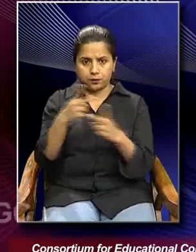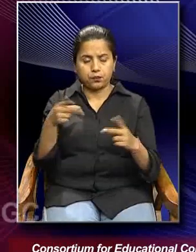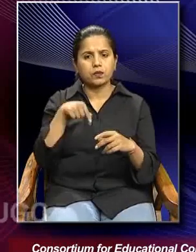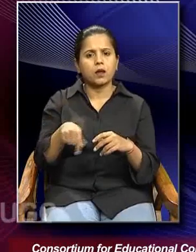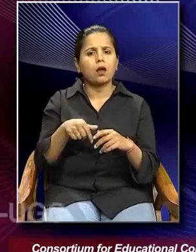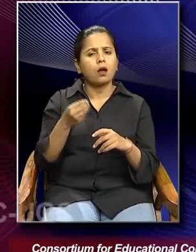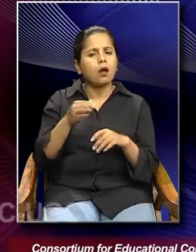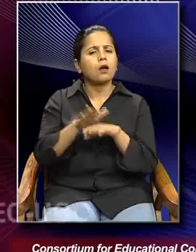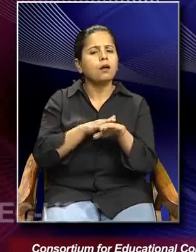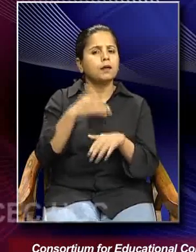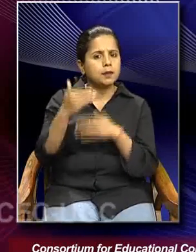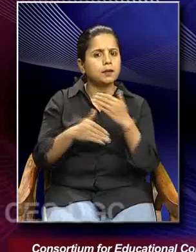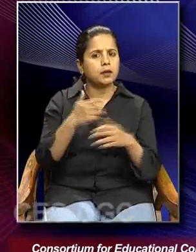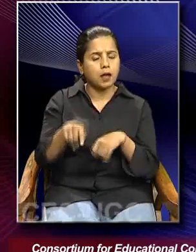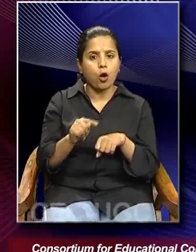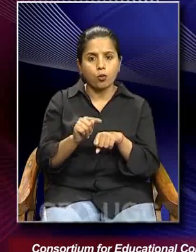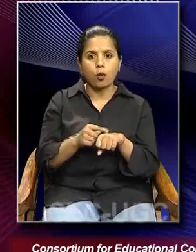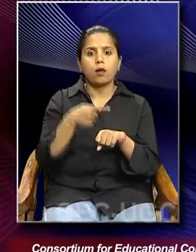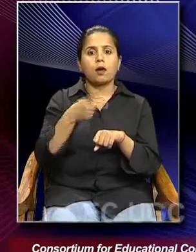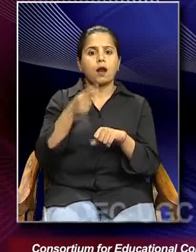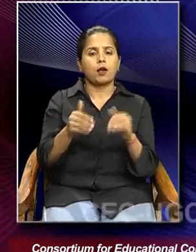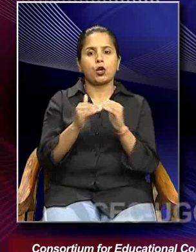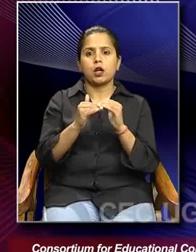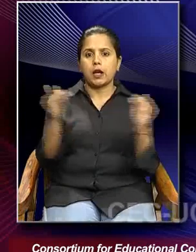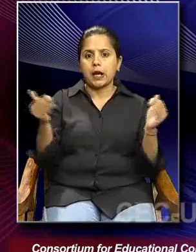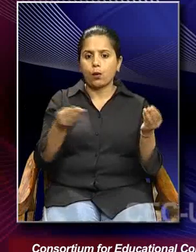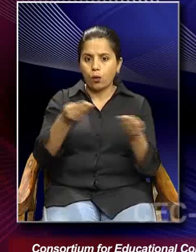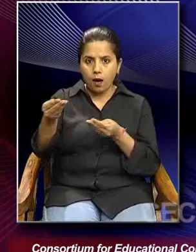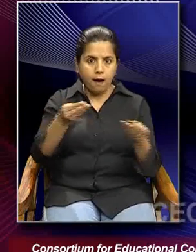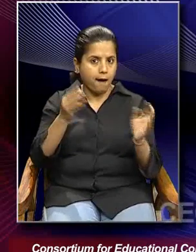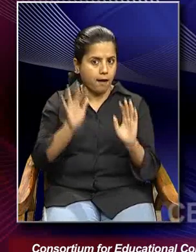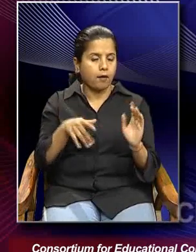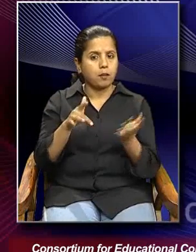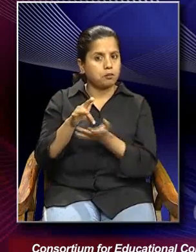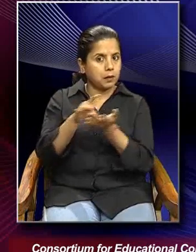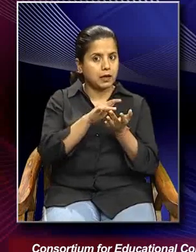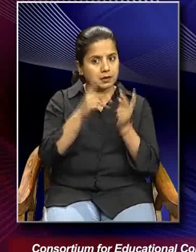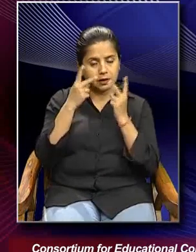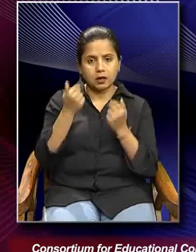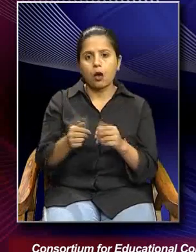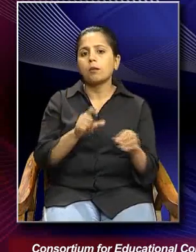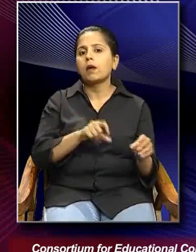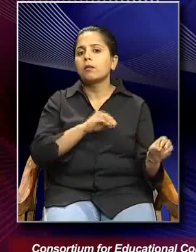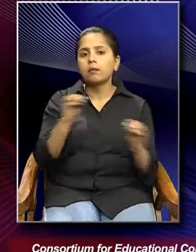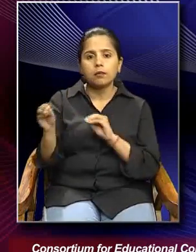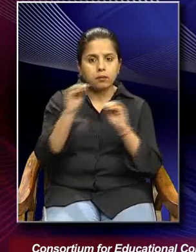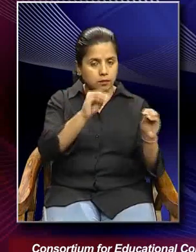gradually as opportunity becomes more equally distributed across the space, then this migration may